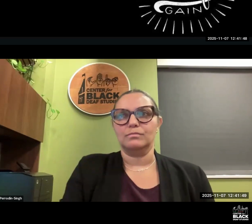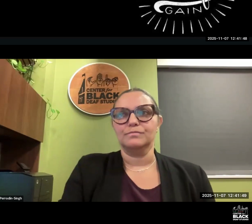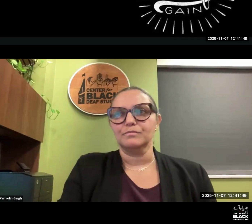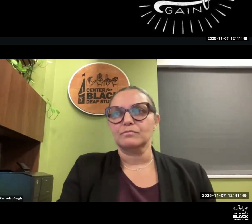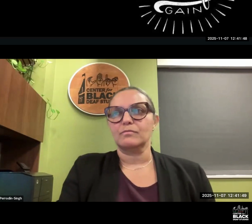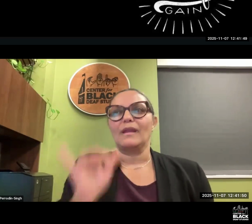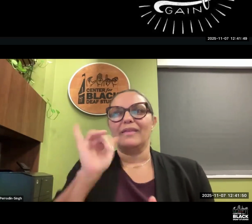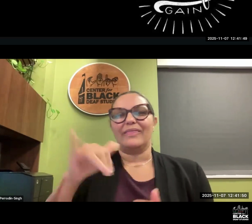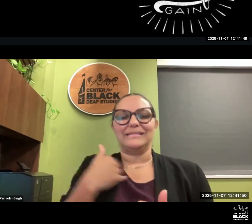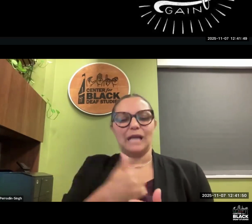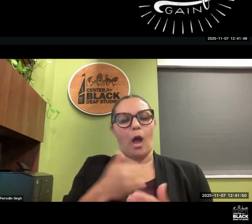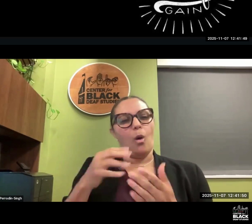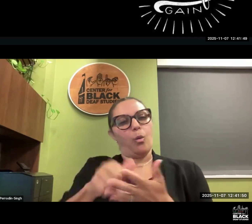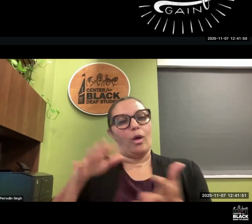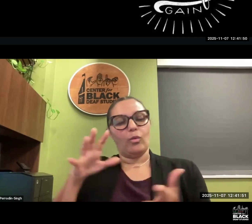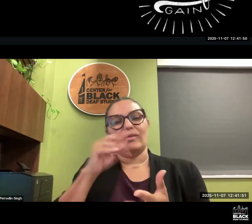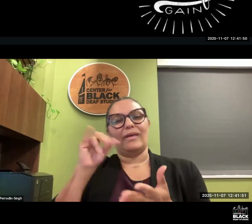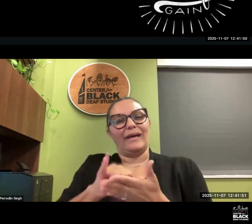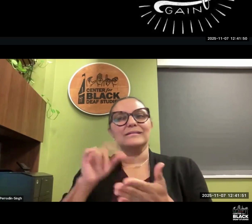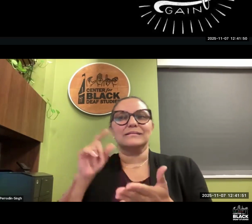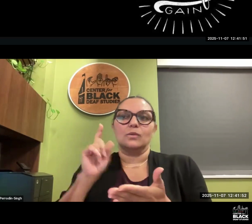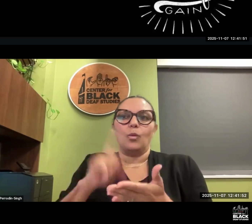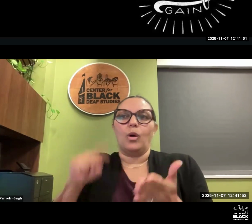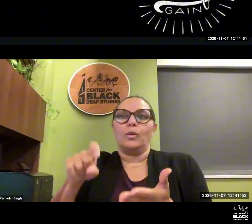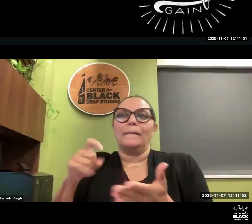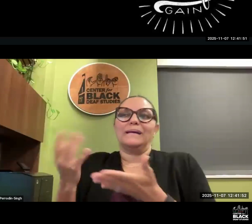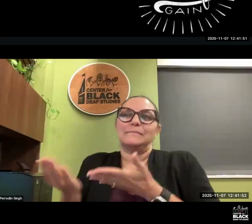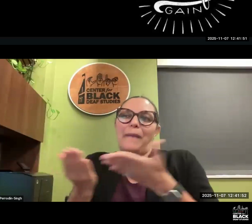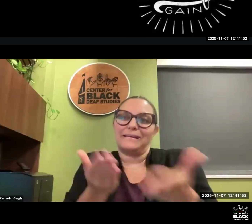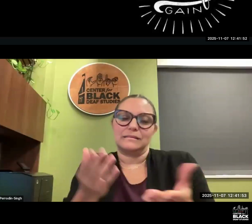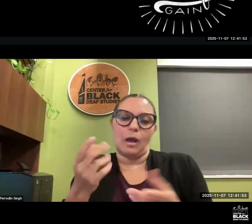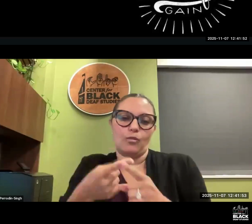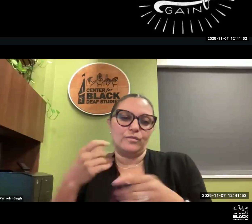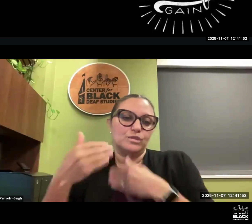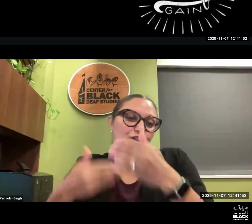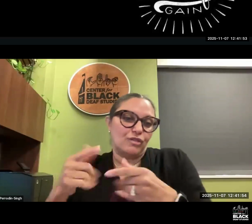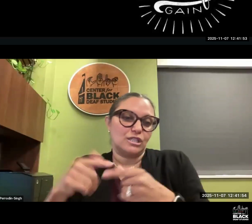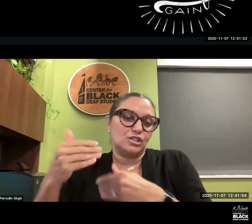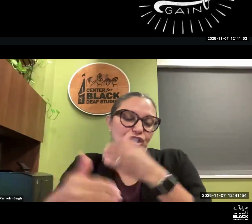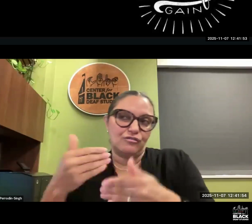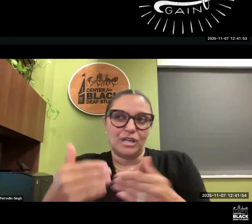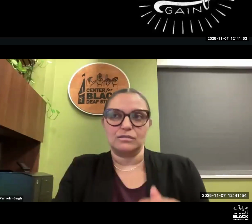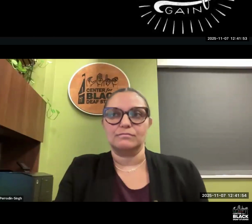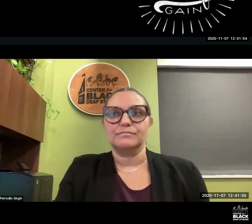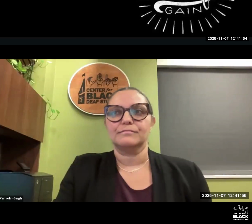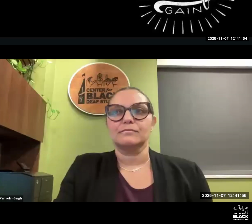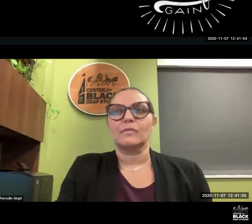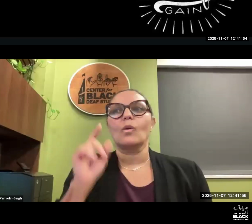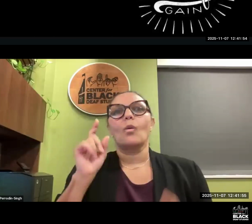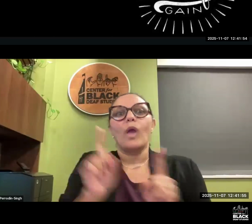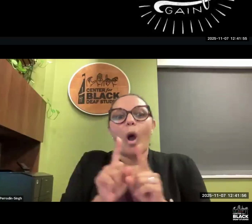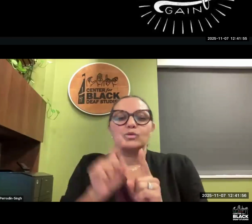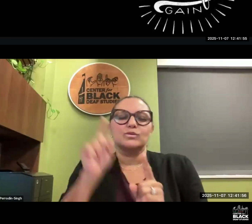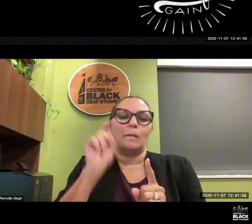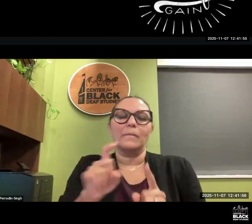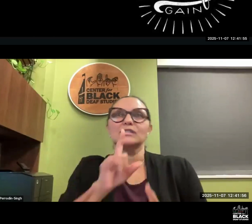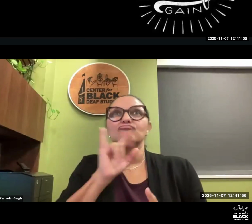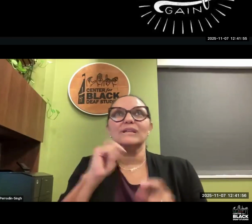and also recognizing Black community cultural capital, and how that's been passed down